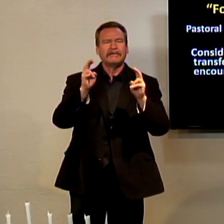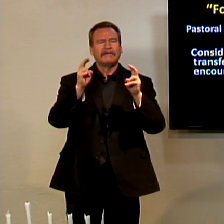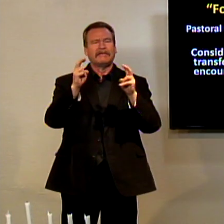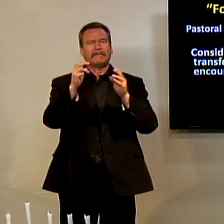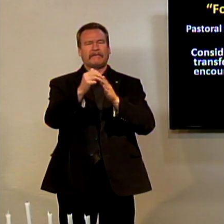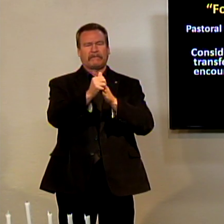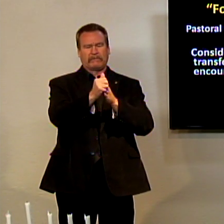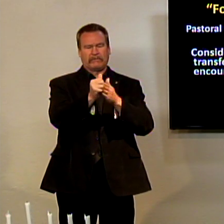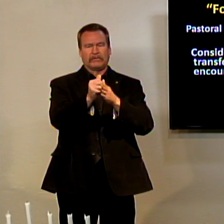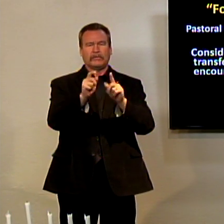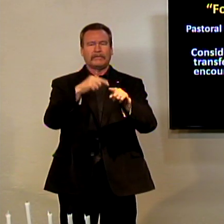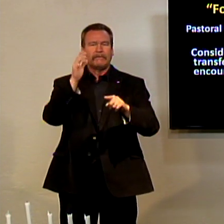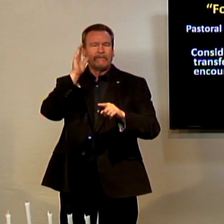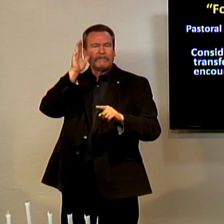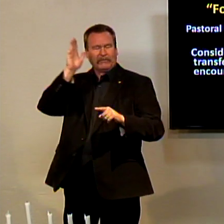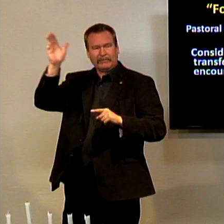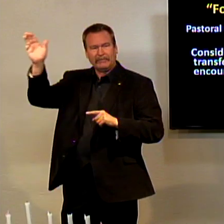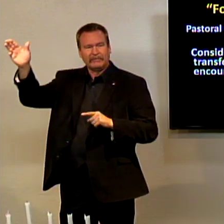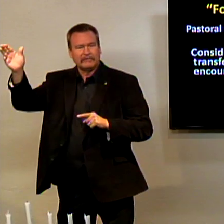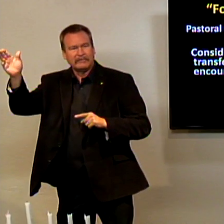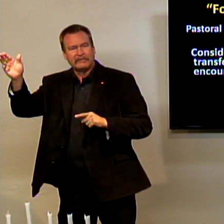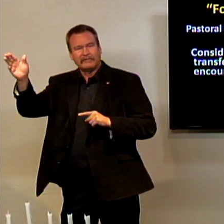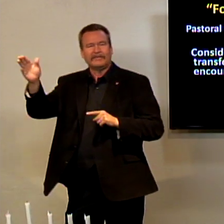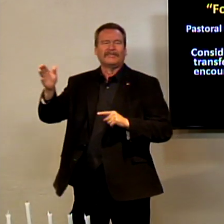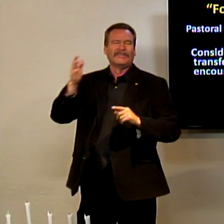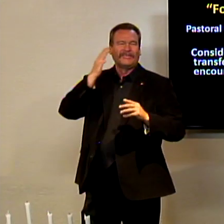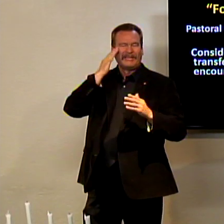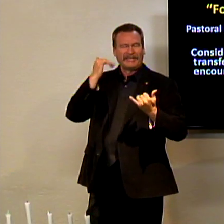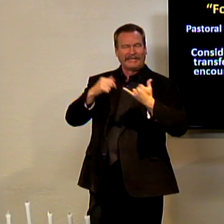We need to focus flexibly on the future.